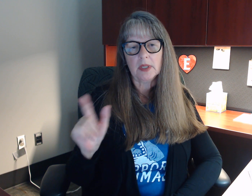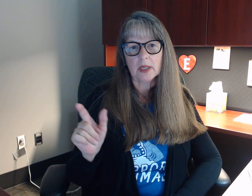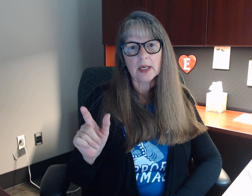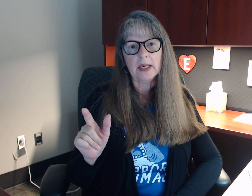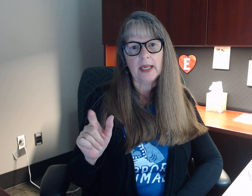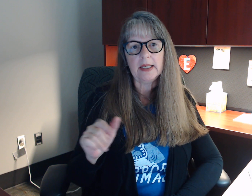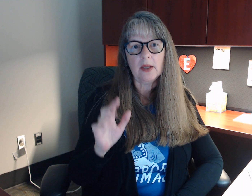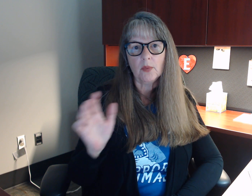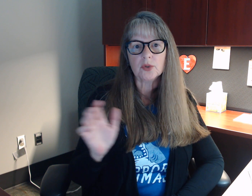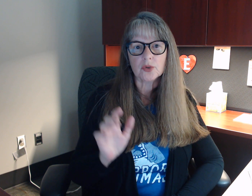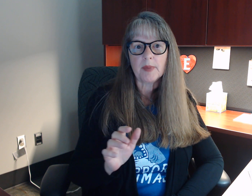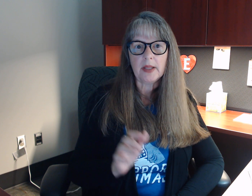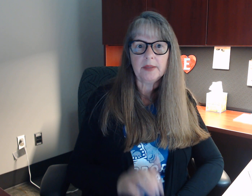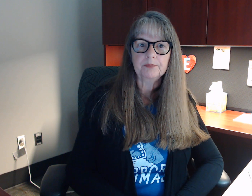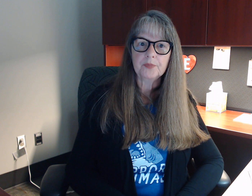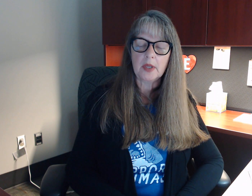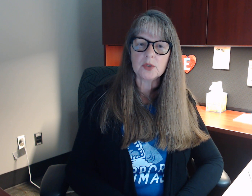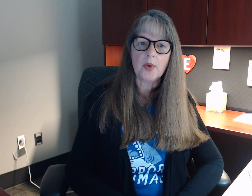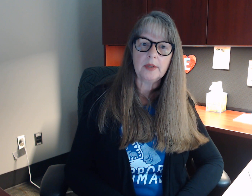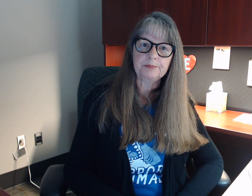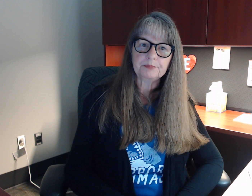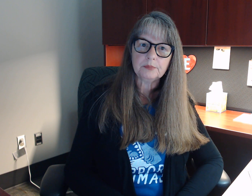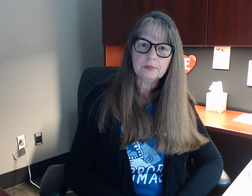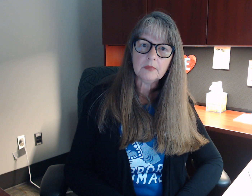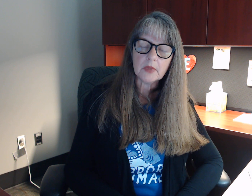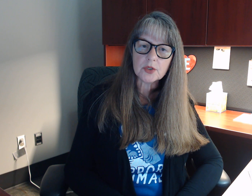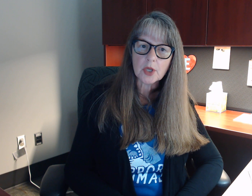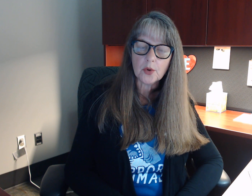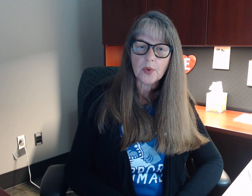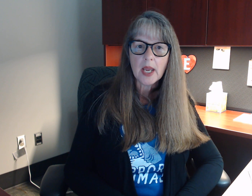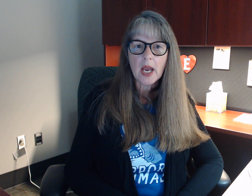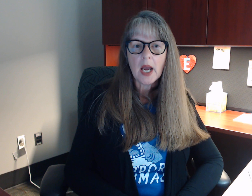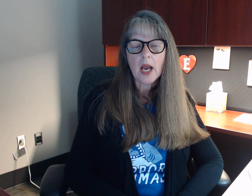an idea what you're spelling as well. So,